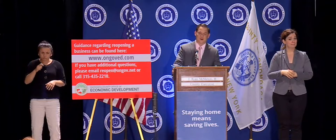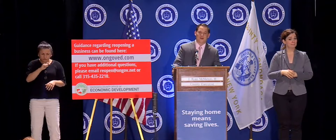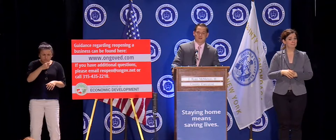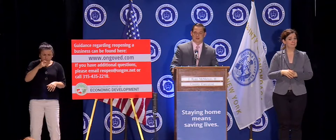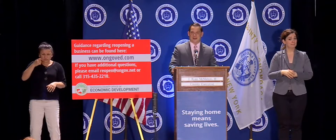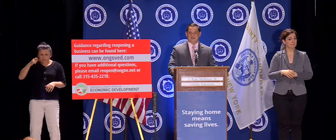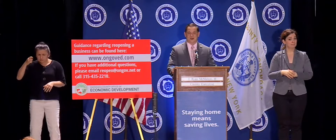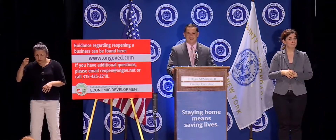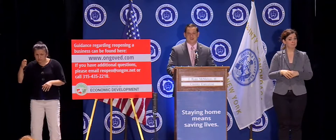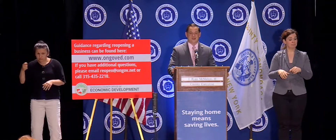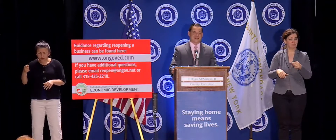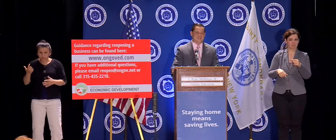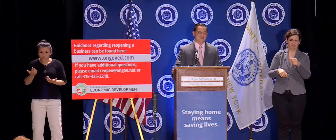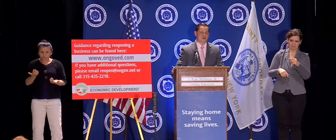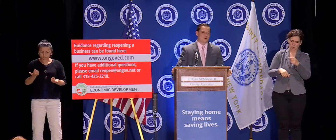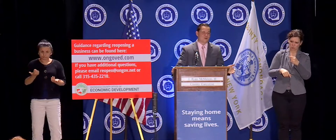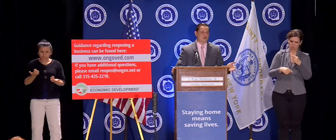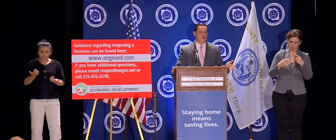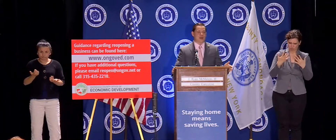it's 61. So that's